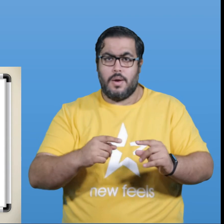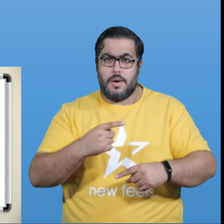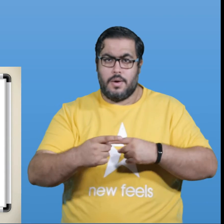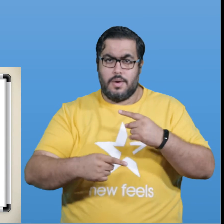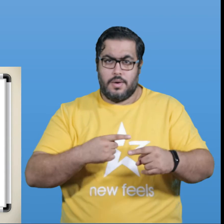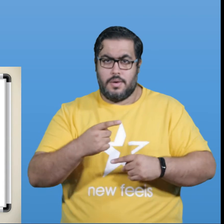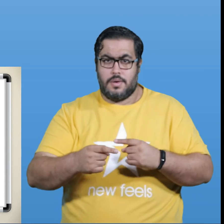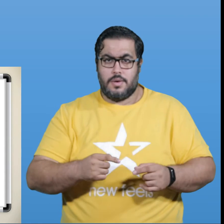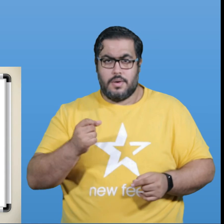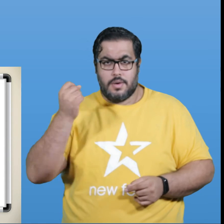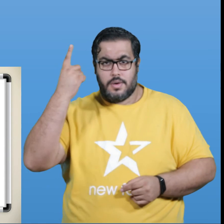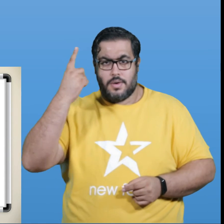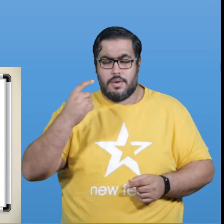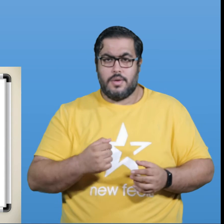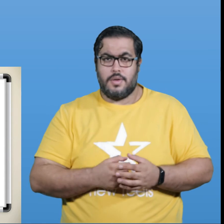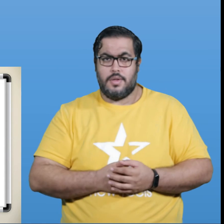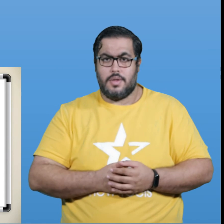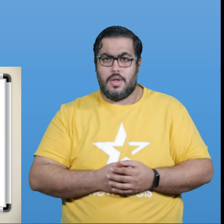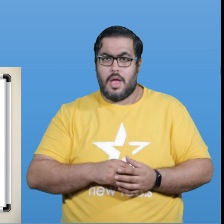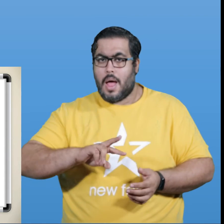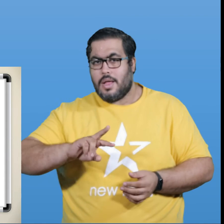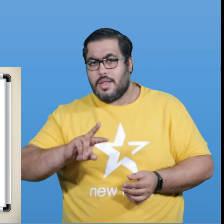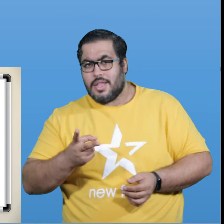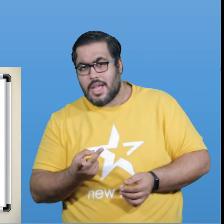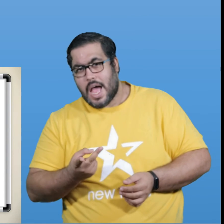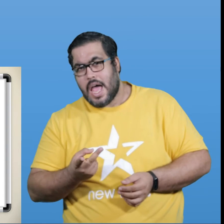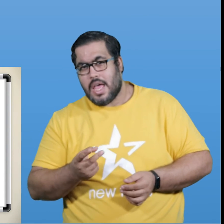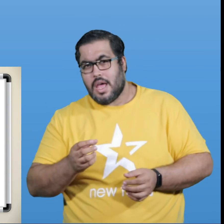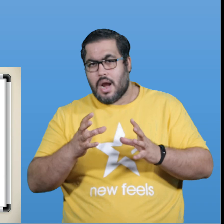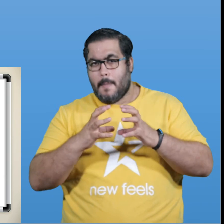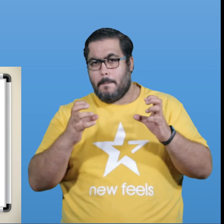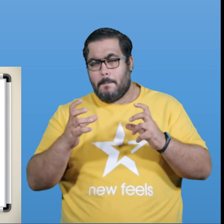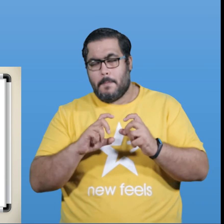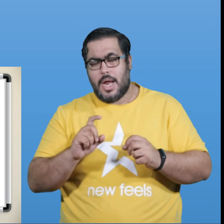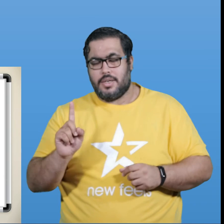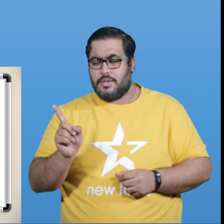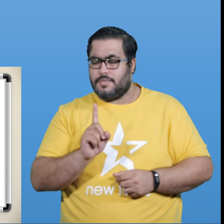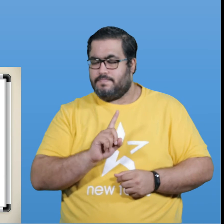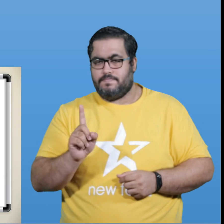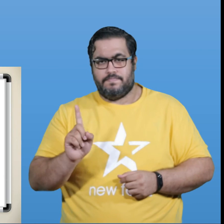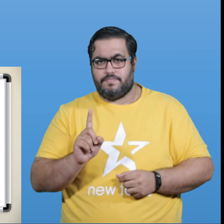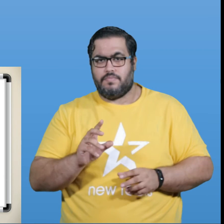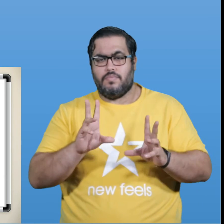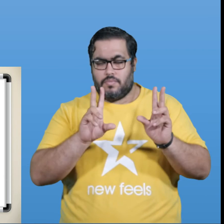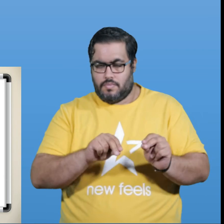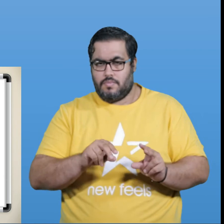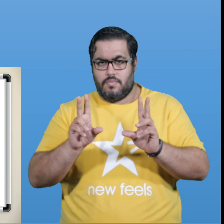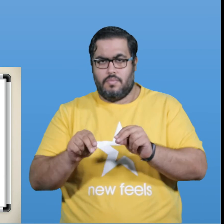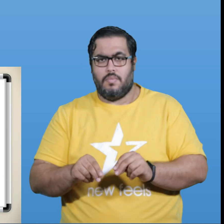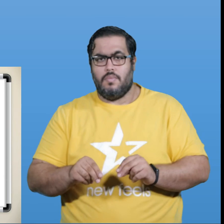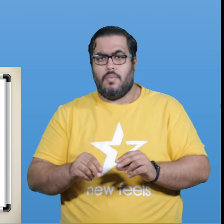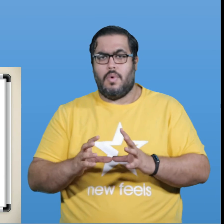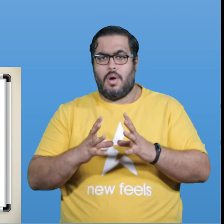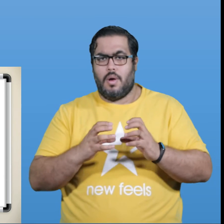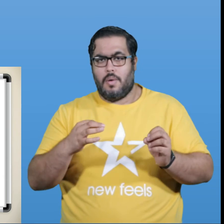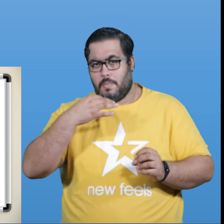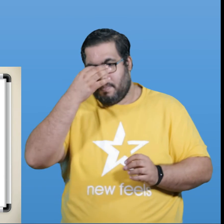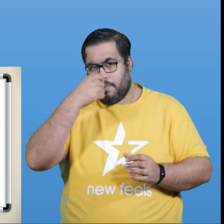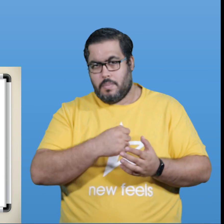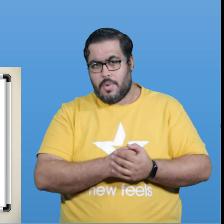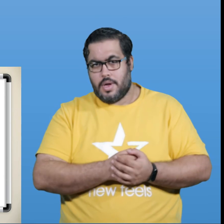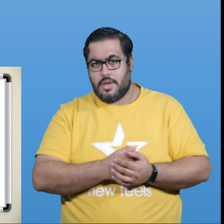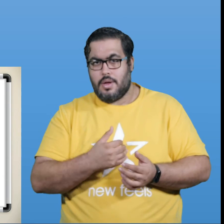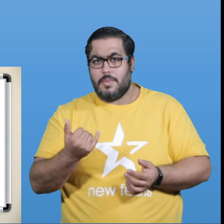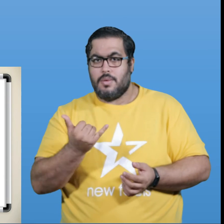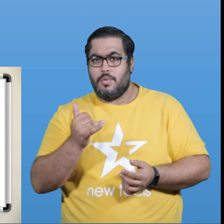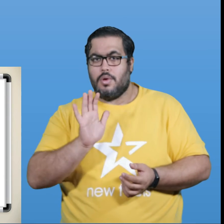idea of the original passage. We don't want to change the meaning. We want to maintain the same meaning. To use your own words,